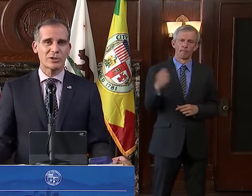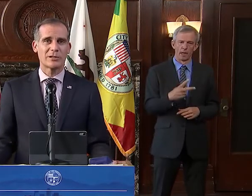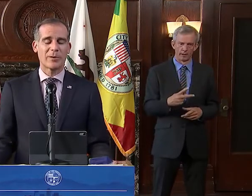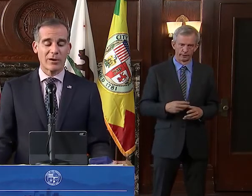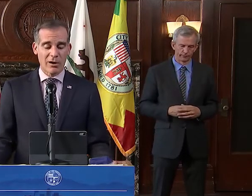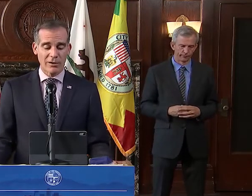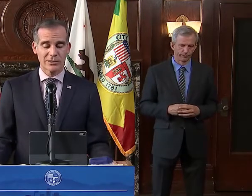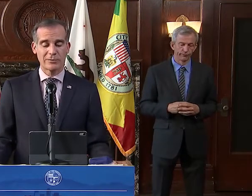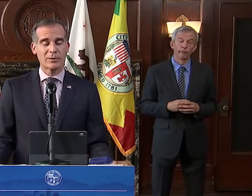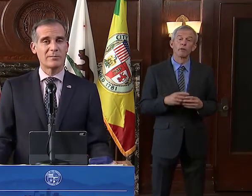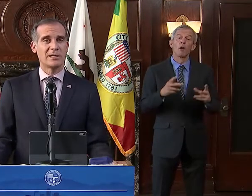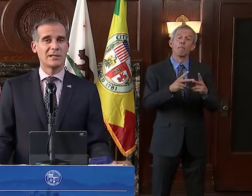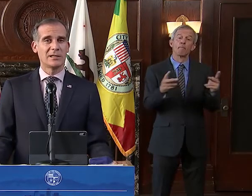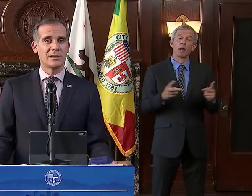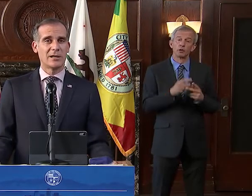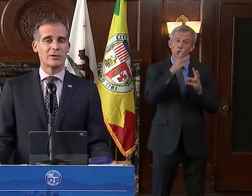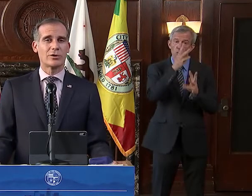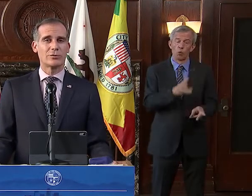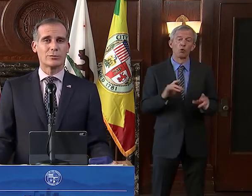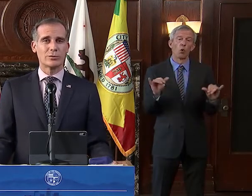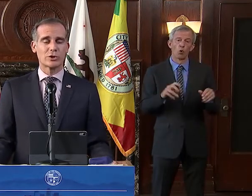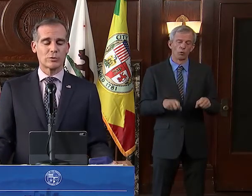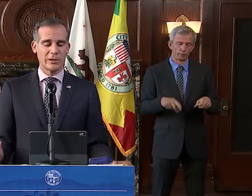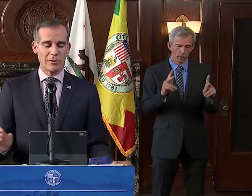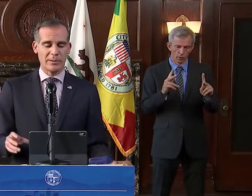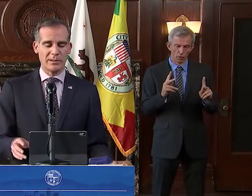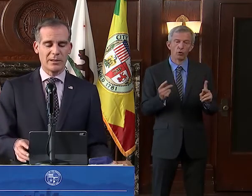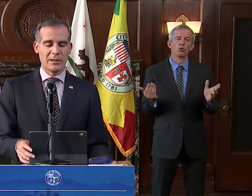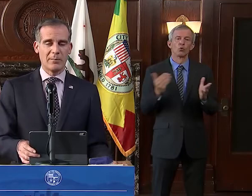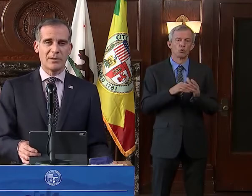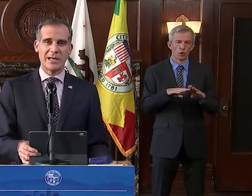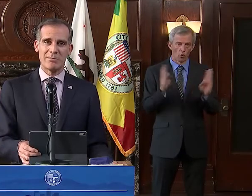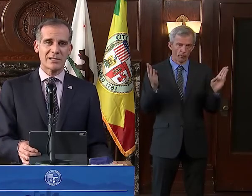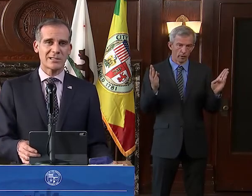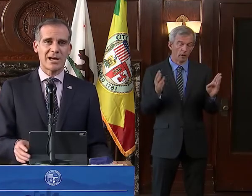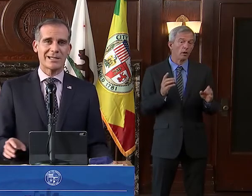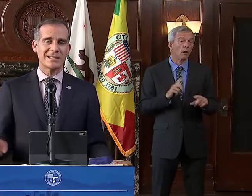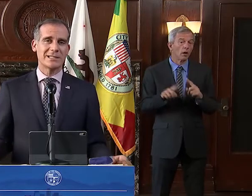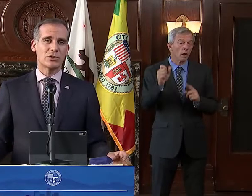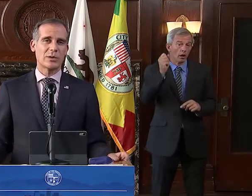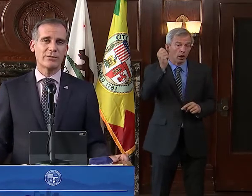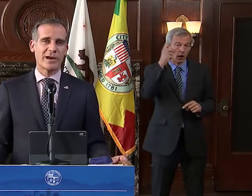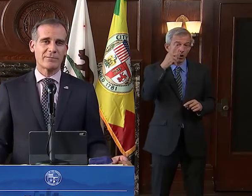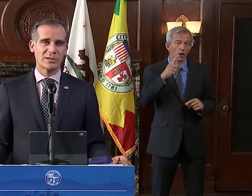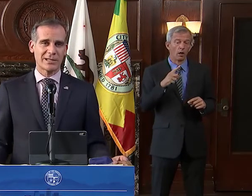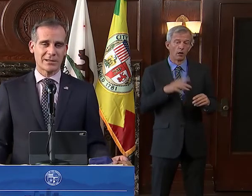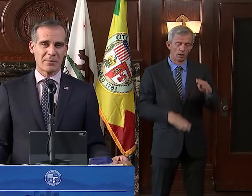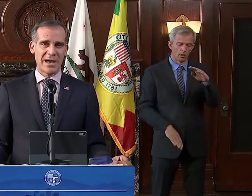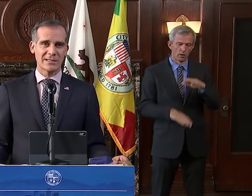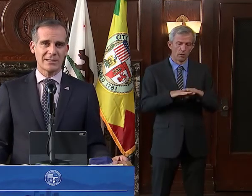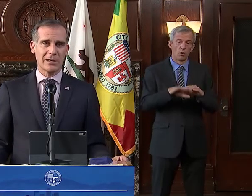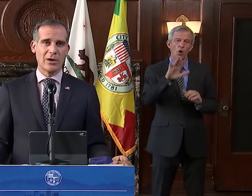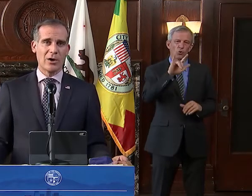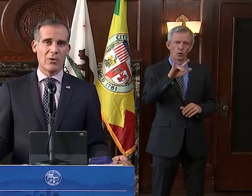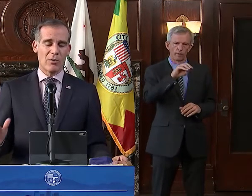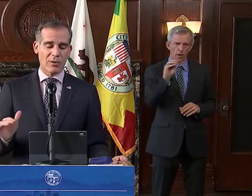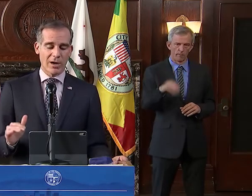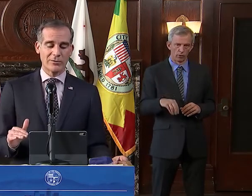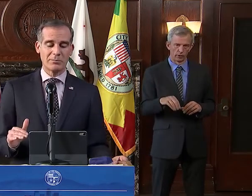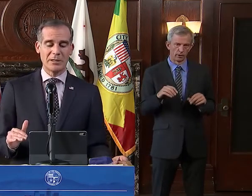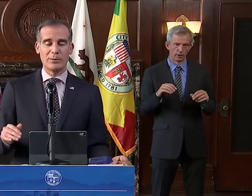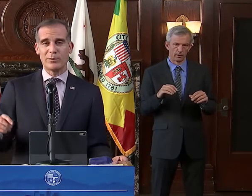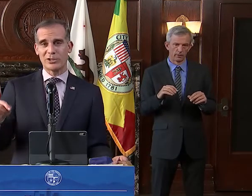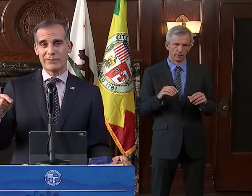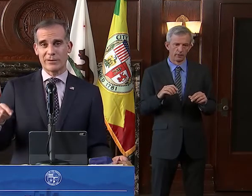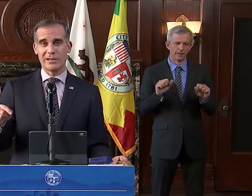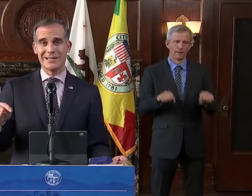of worship are also permitted under the new rules to reopen, but they must not exceed 25% capacity or